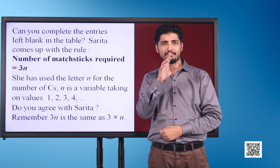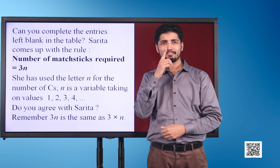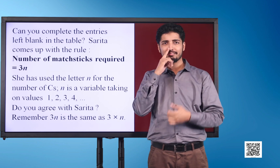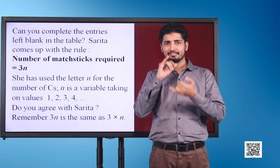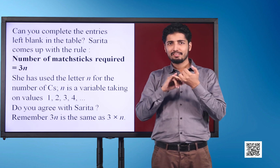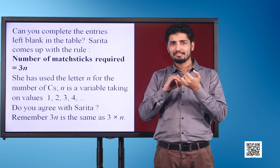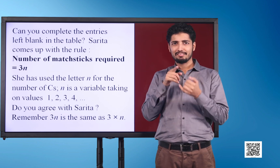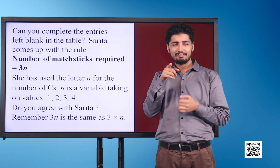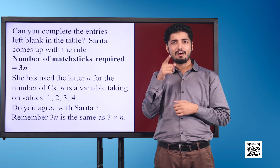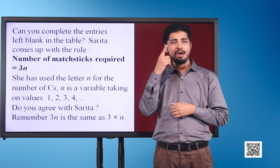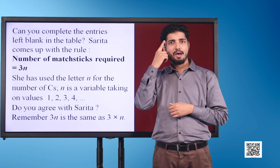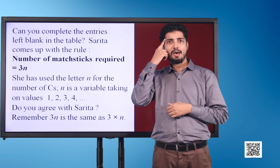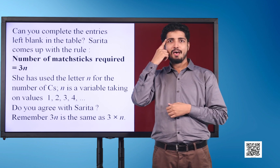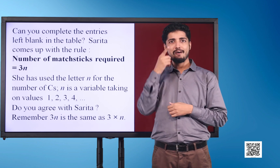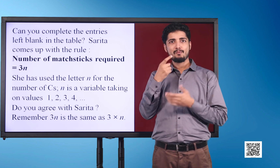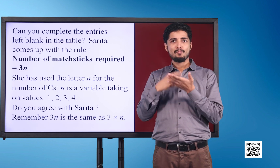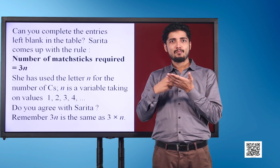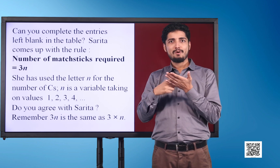Sarita comes up with the rule.